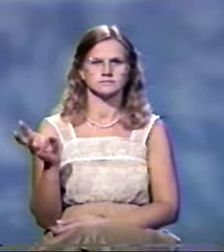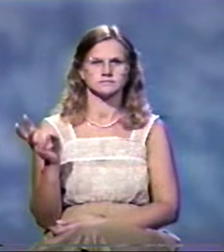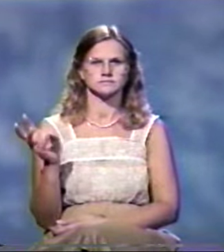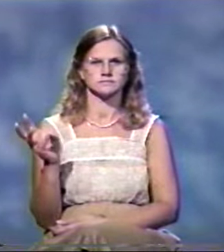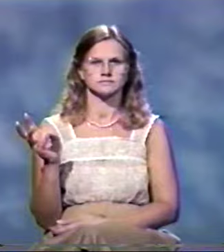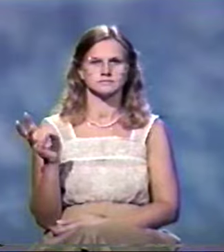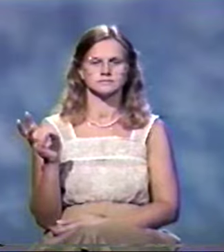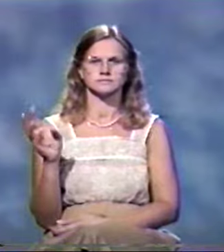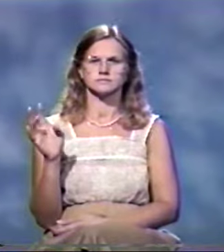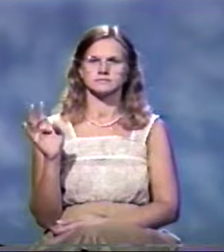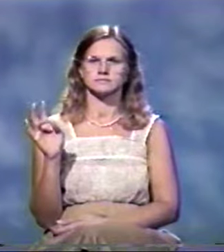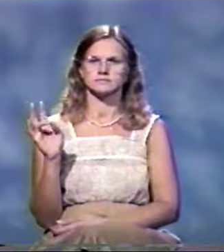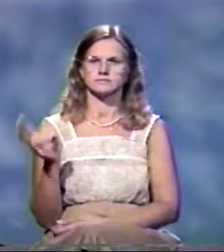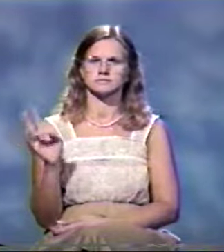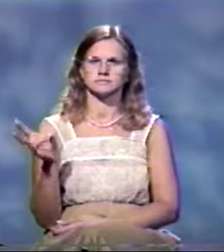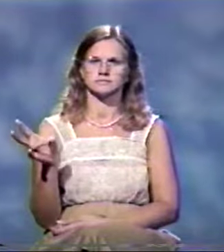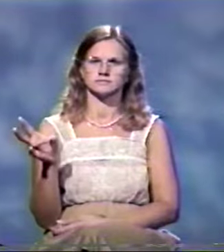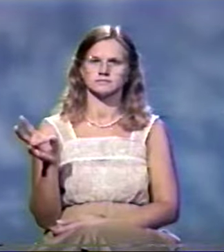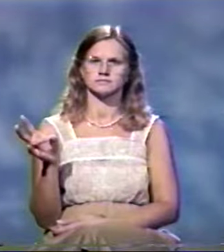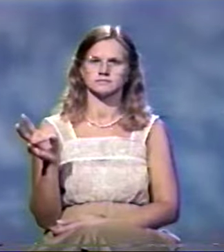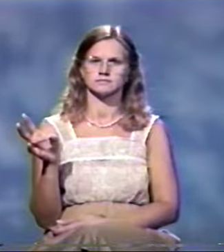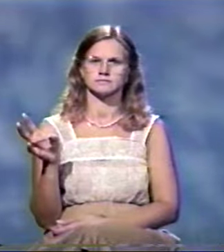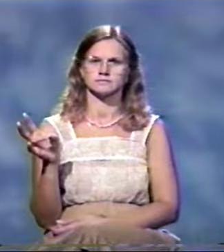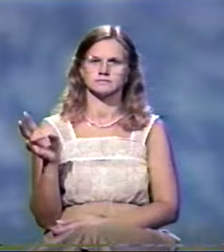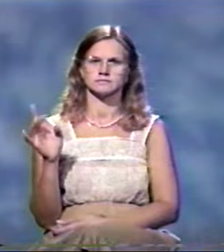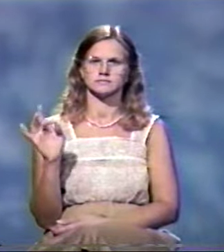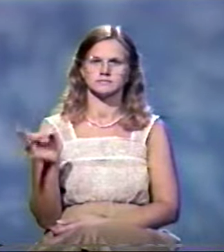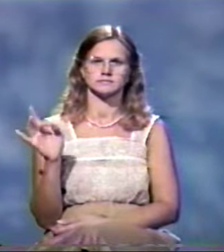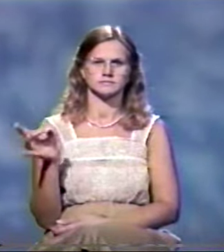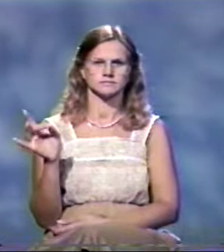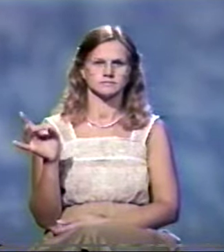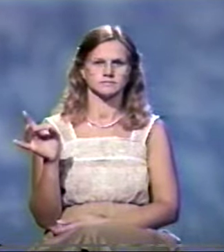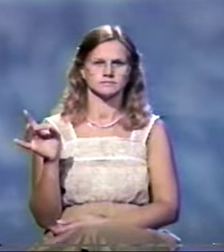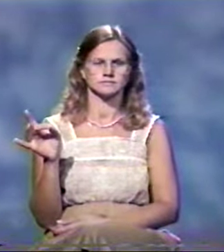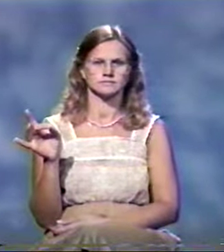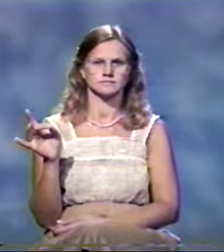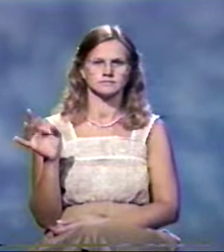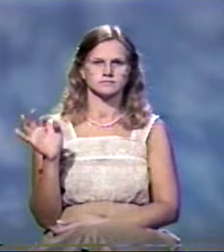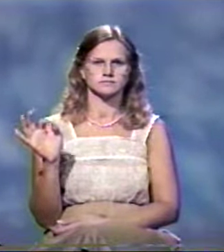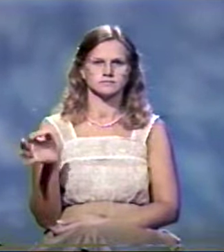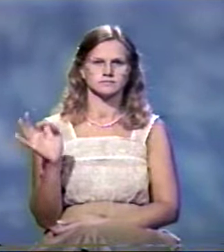60, 70, 80, 90.